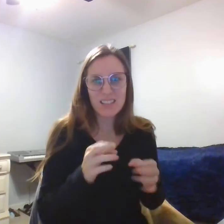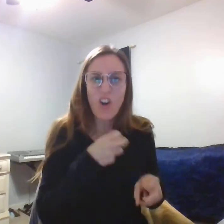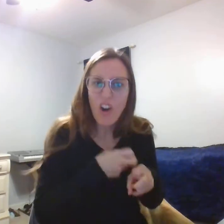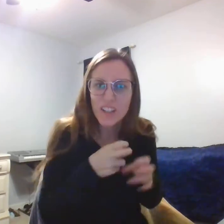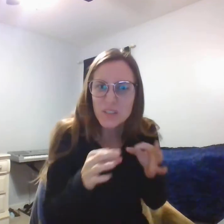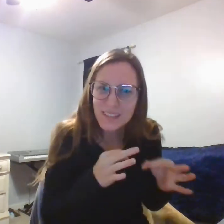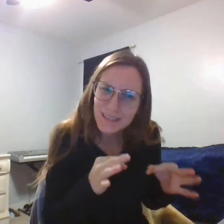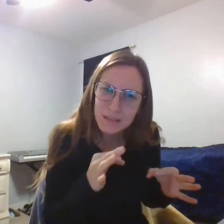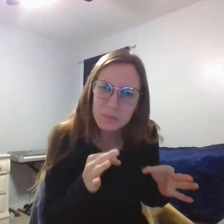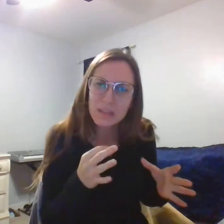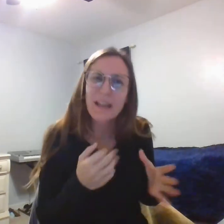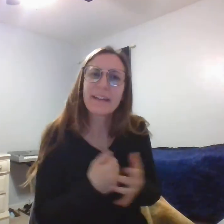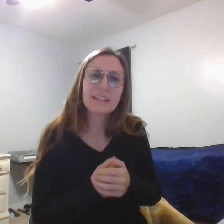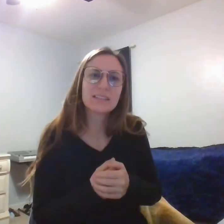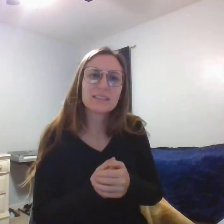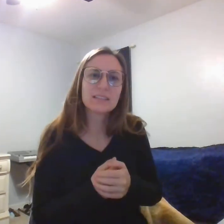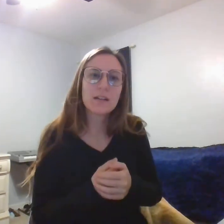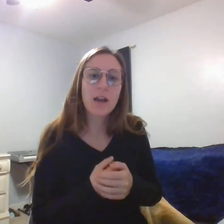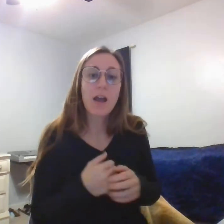that's happened for the past always.